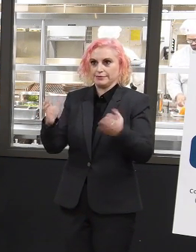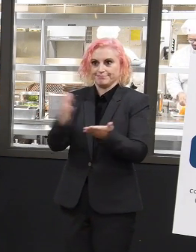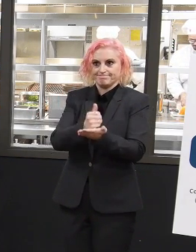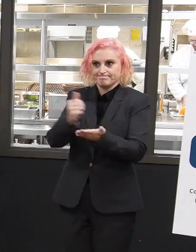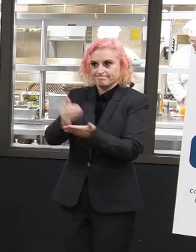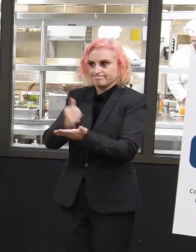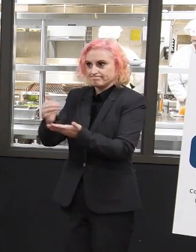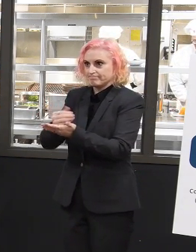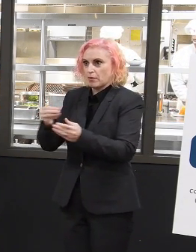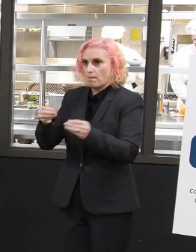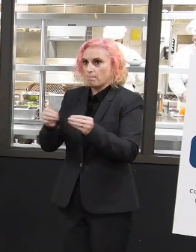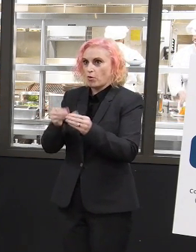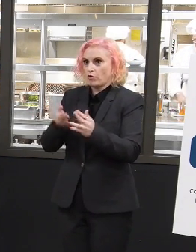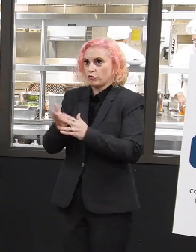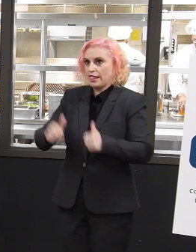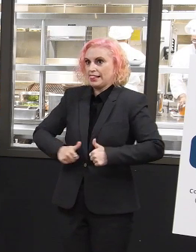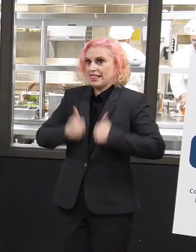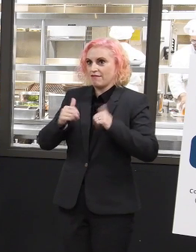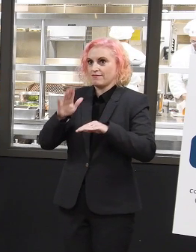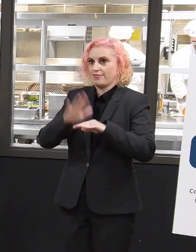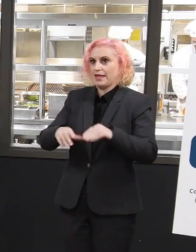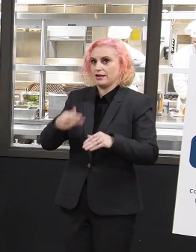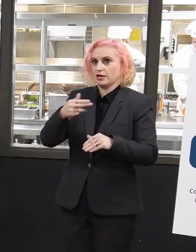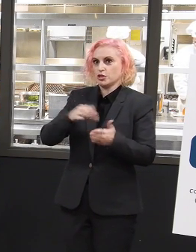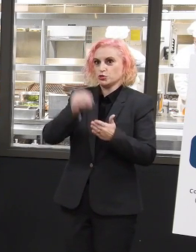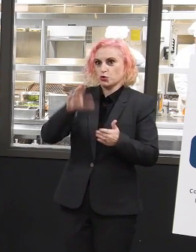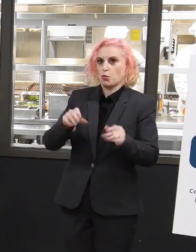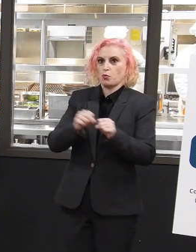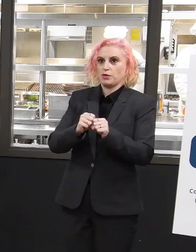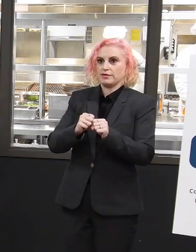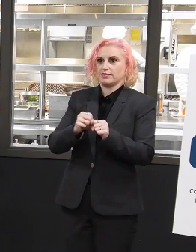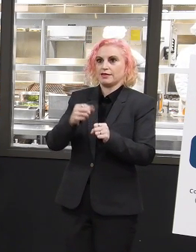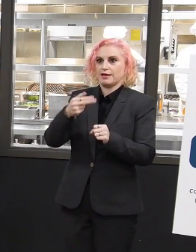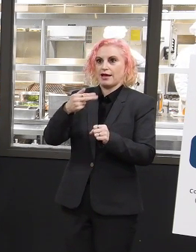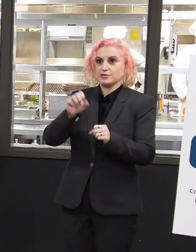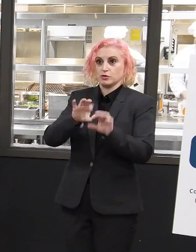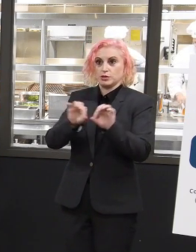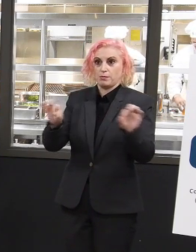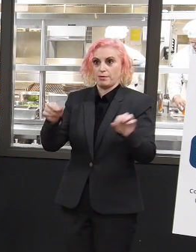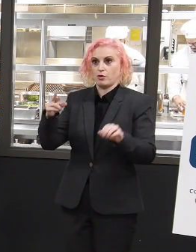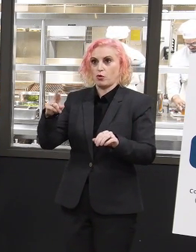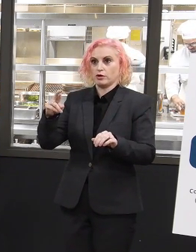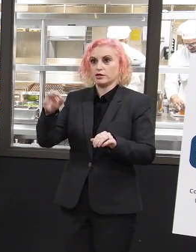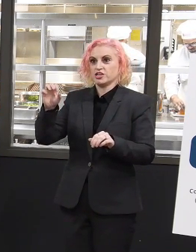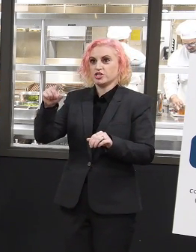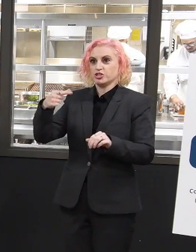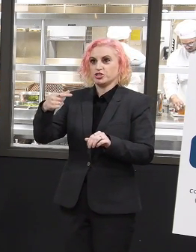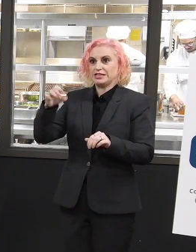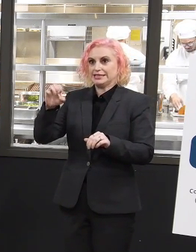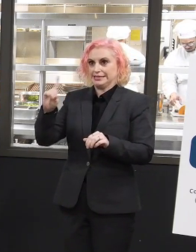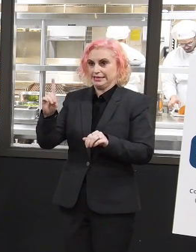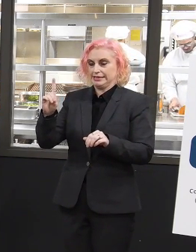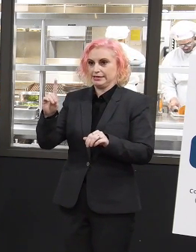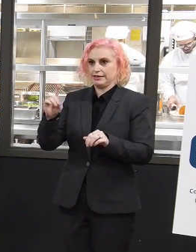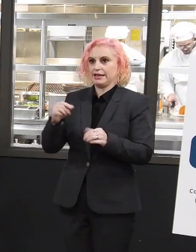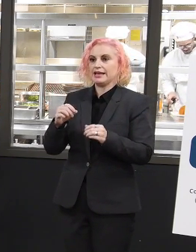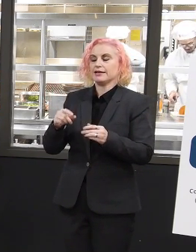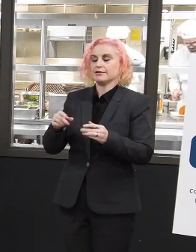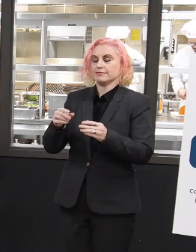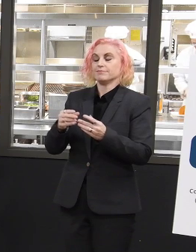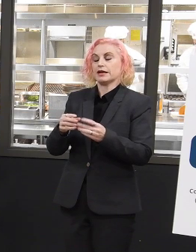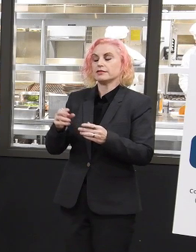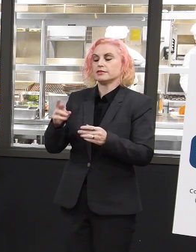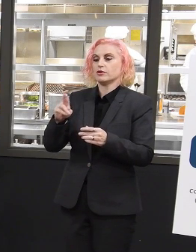more in their lifetime than those with only a high school diploma or GED. In fact, the rate of return for